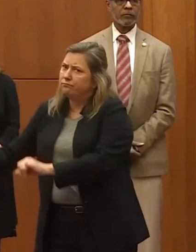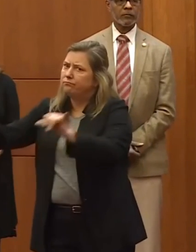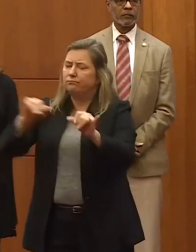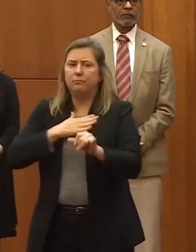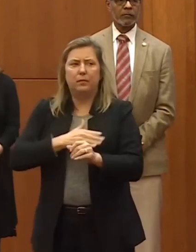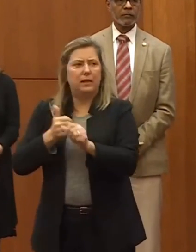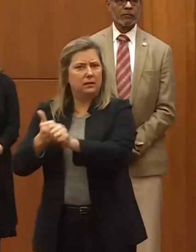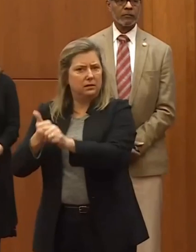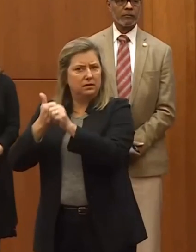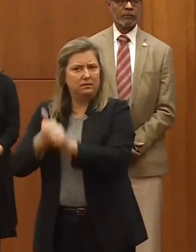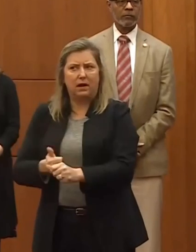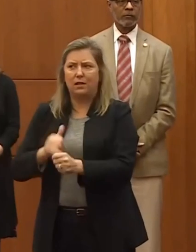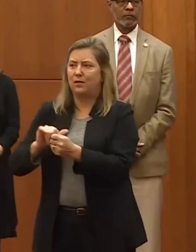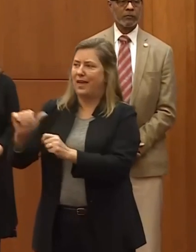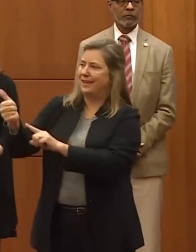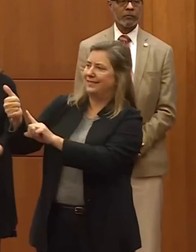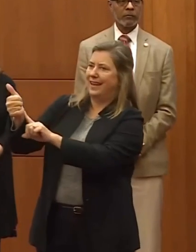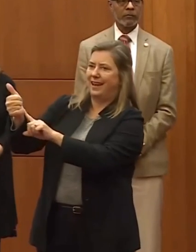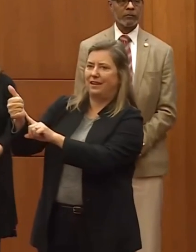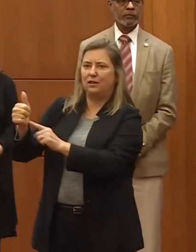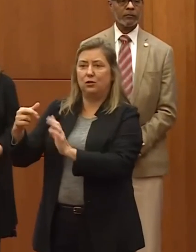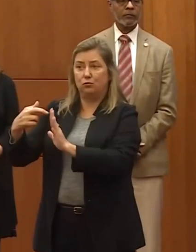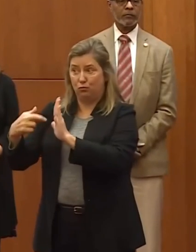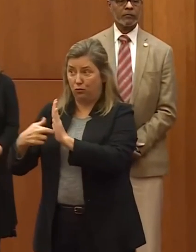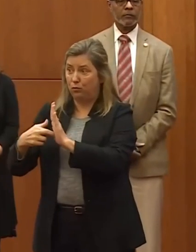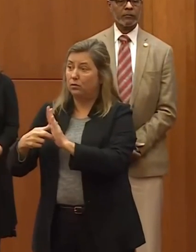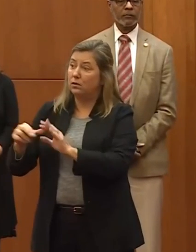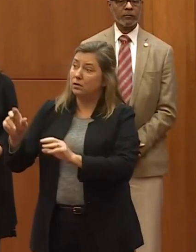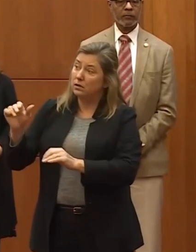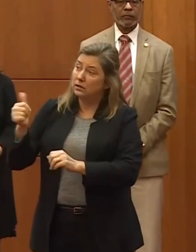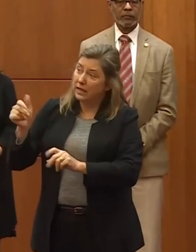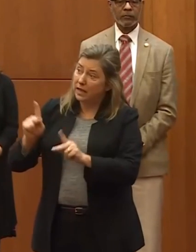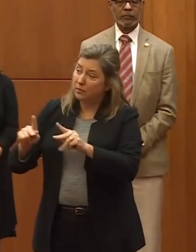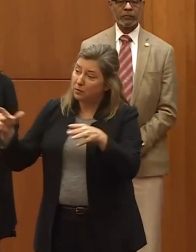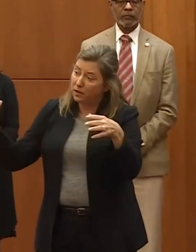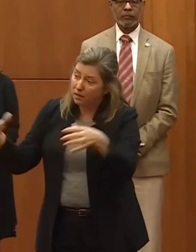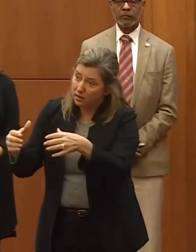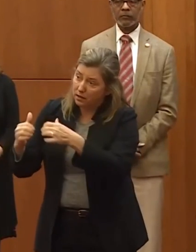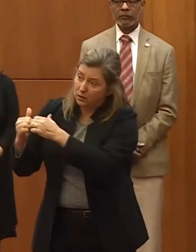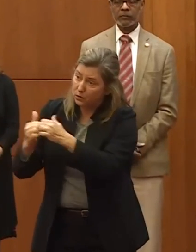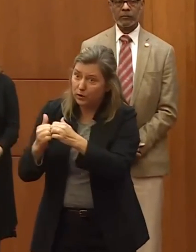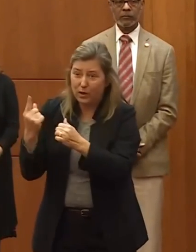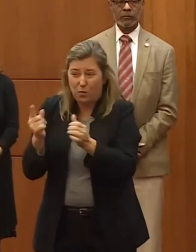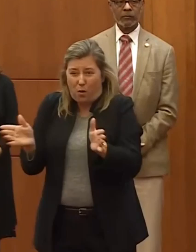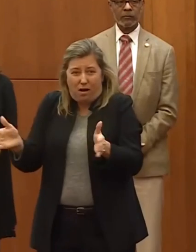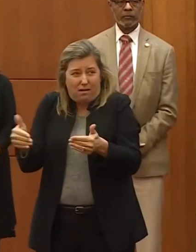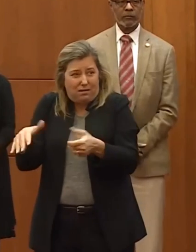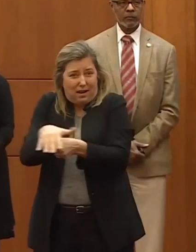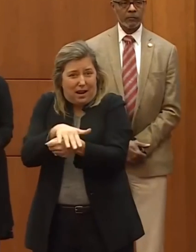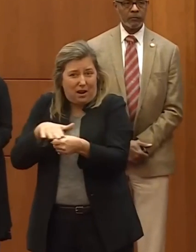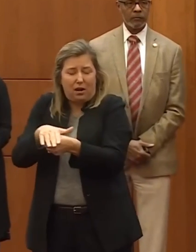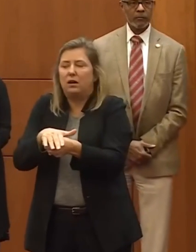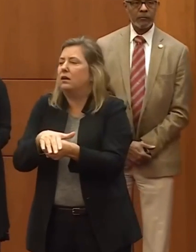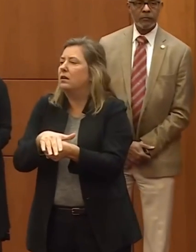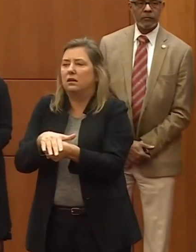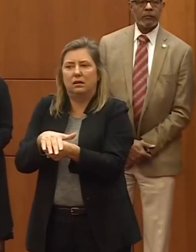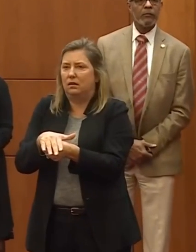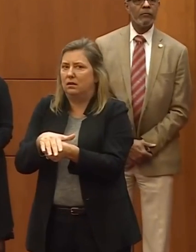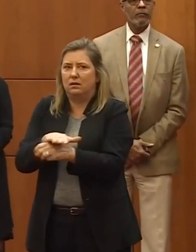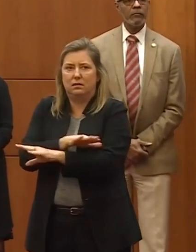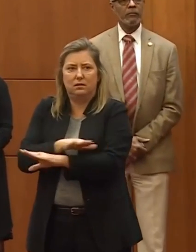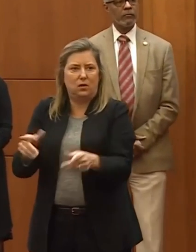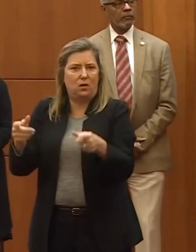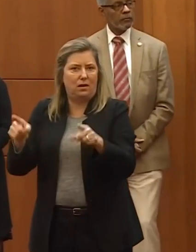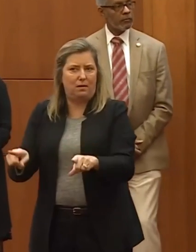by the 10 rule. We want, if there's a gathering of 10 or more people in a confined space, we are directing for that not to